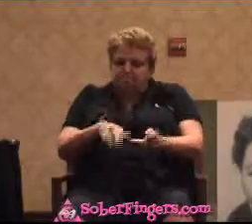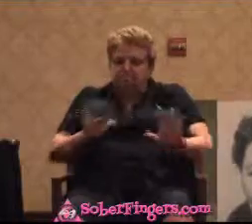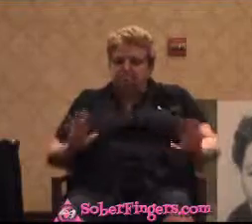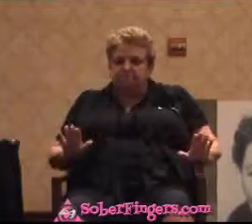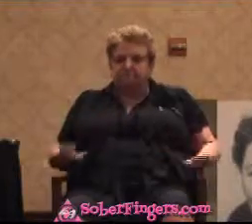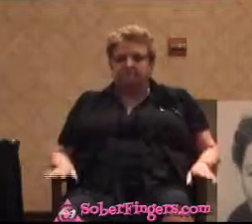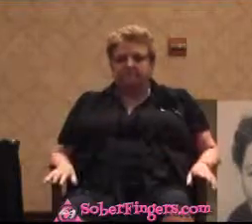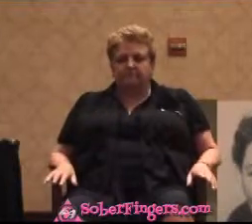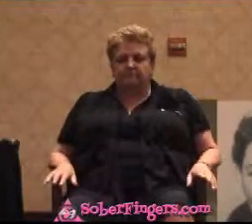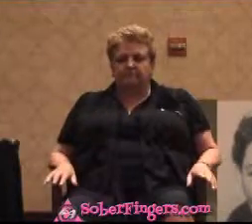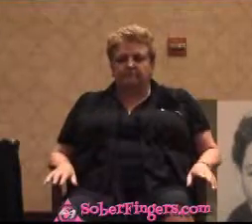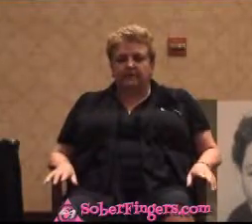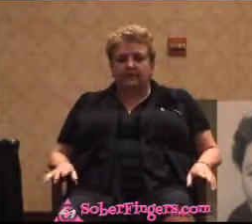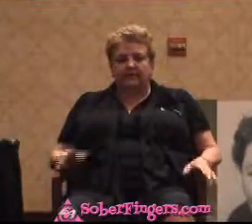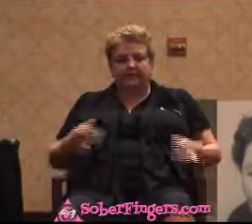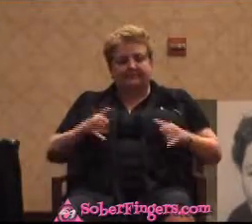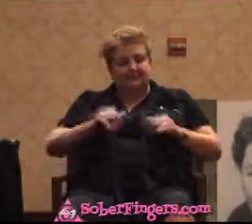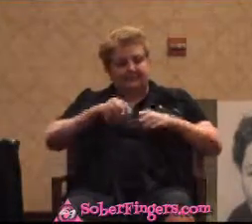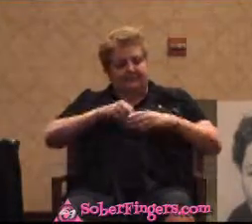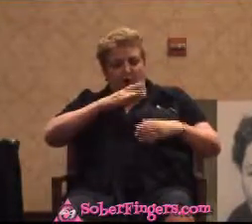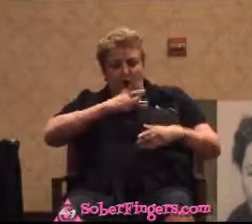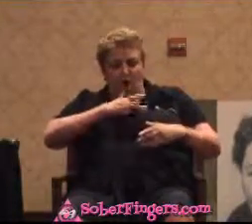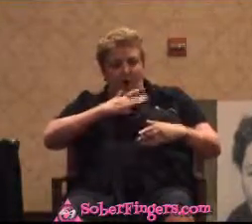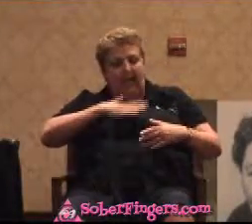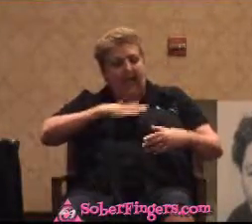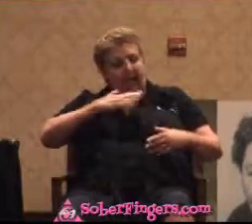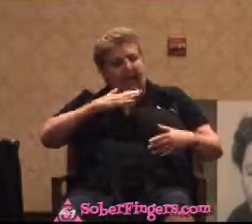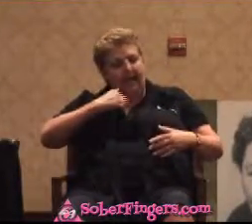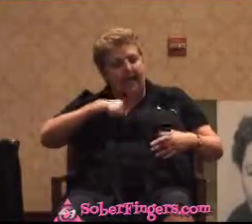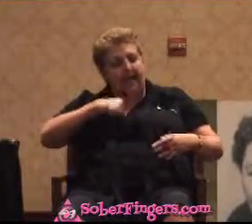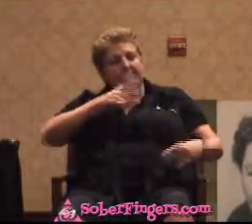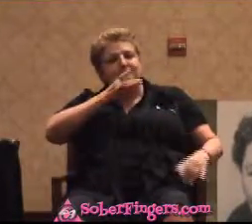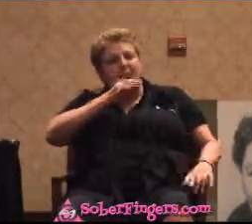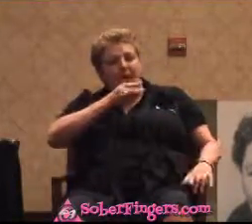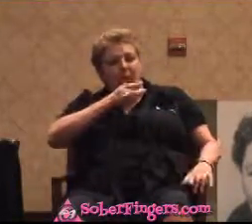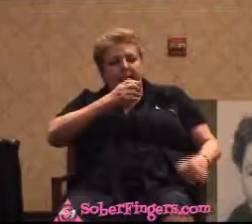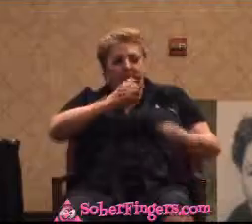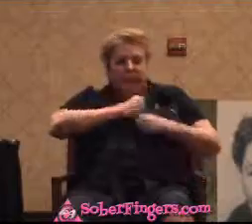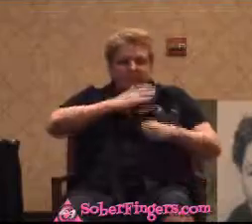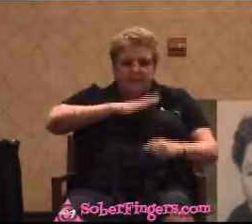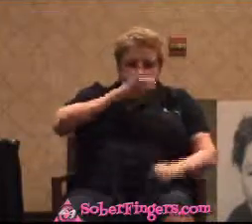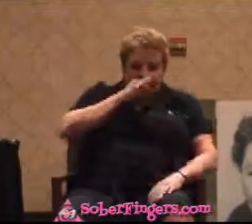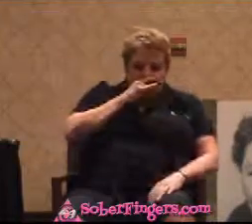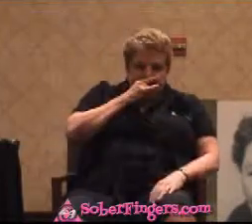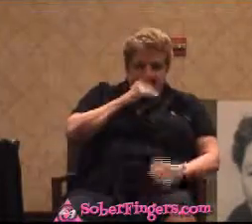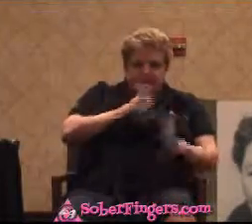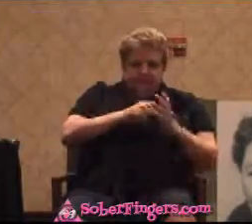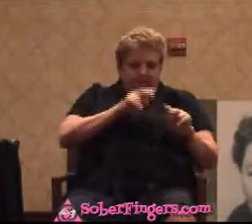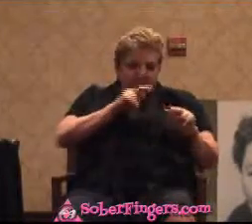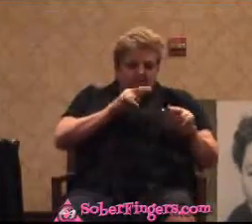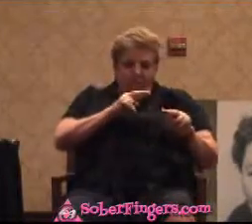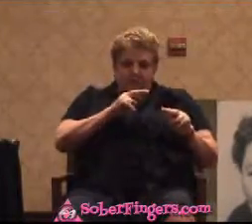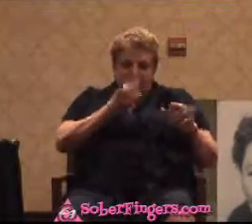But I'm a mother, and I love my kids. And sometimes I watch them play soccer way over in the corner of the